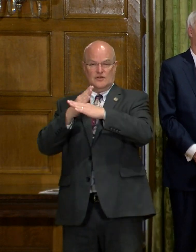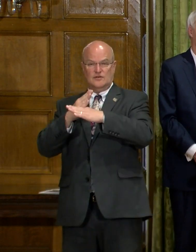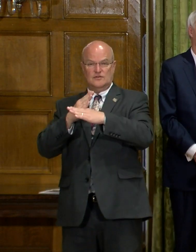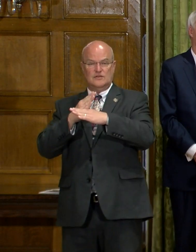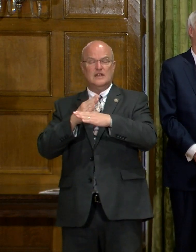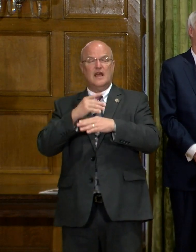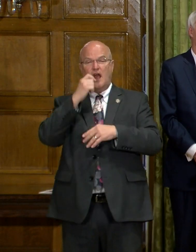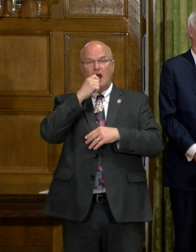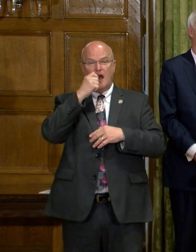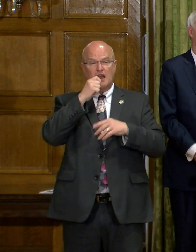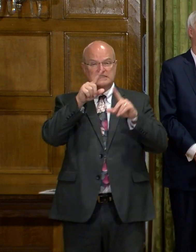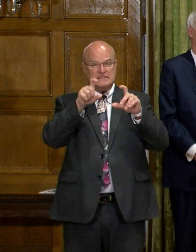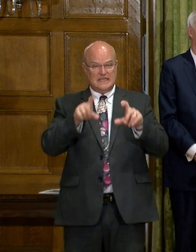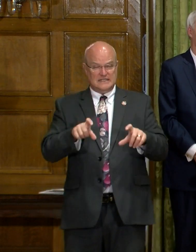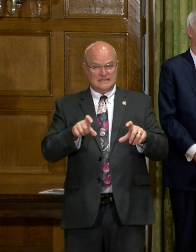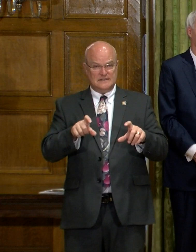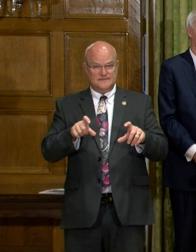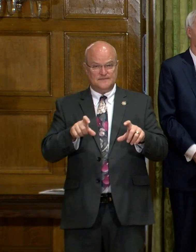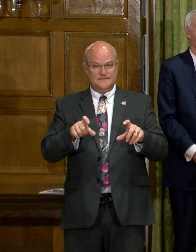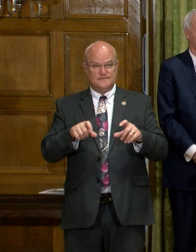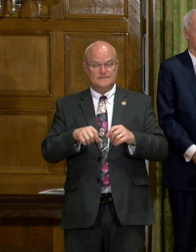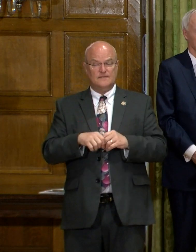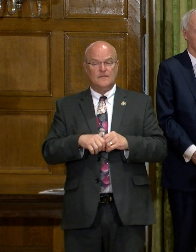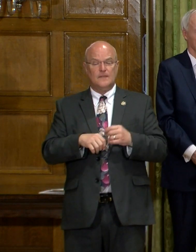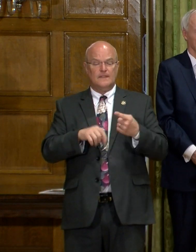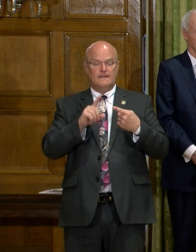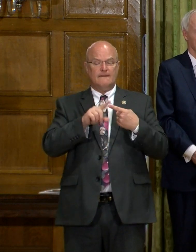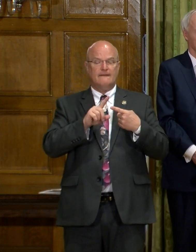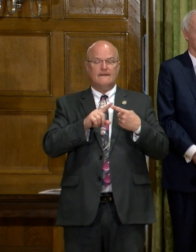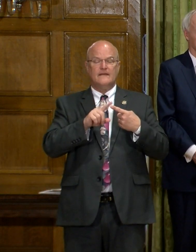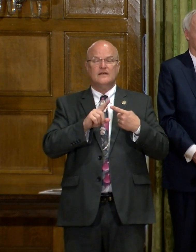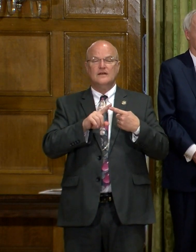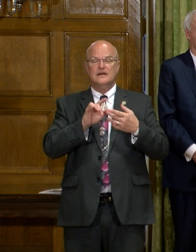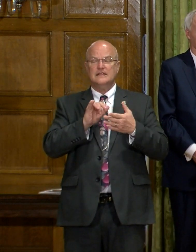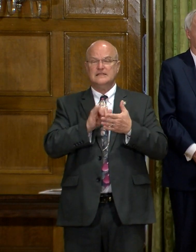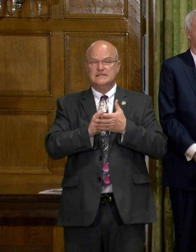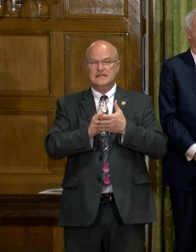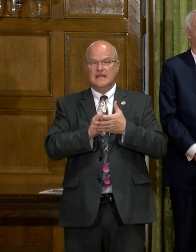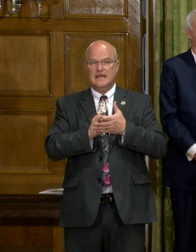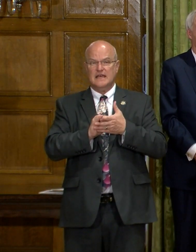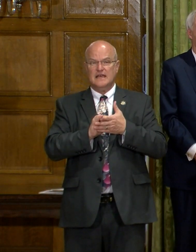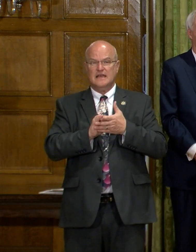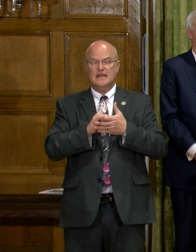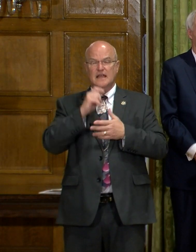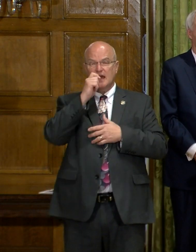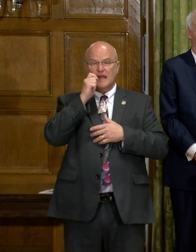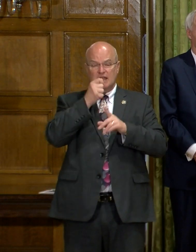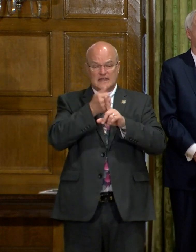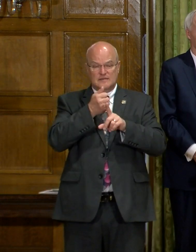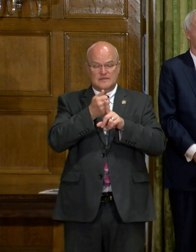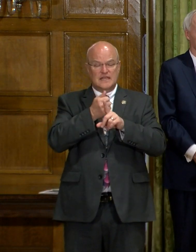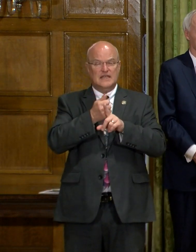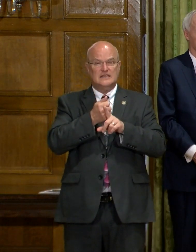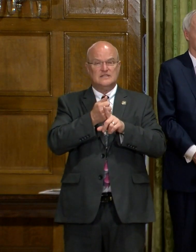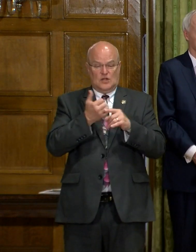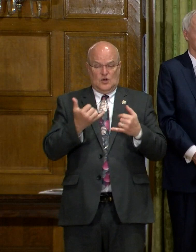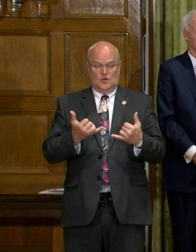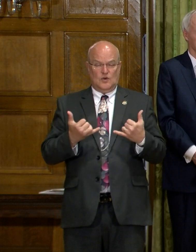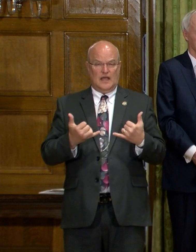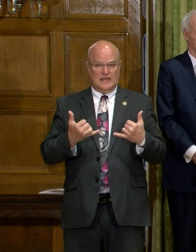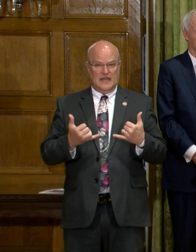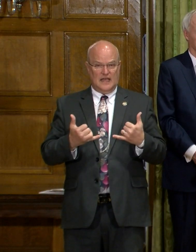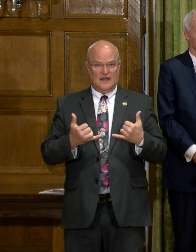these serologic assays currently. One is that the assays themselves are right